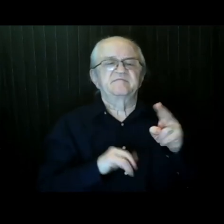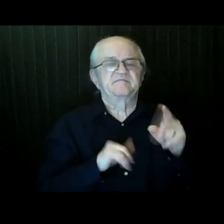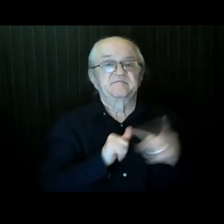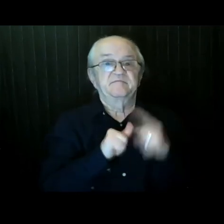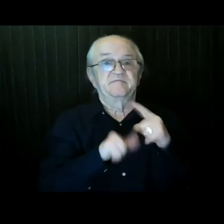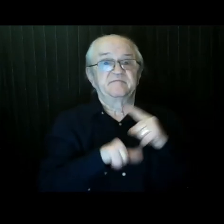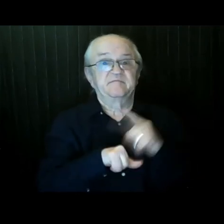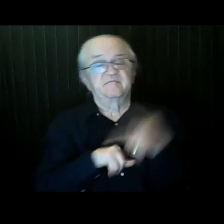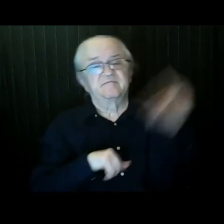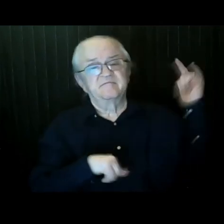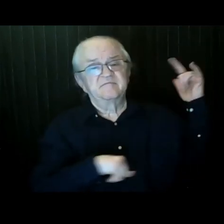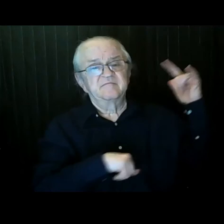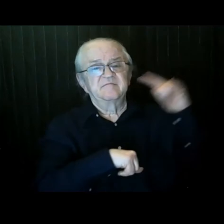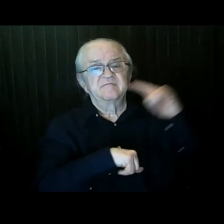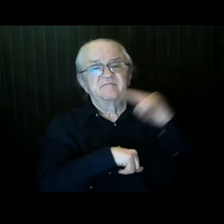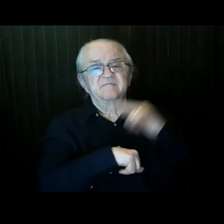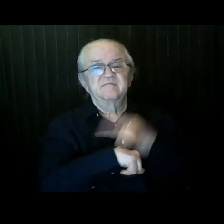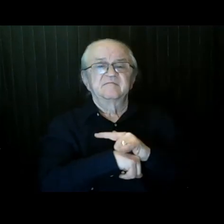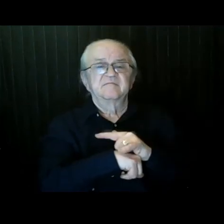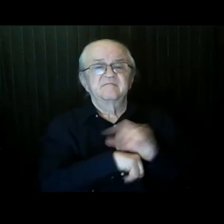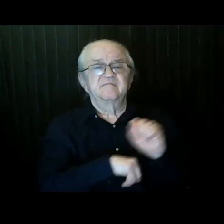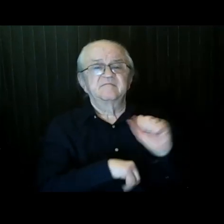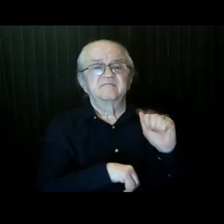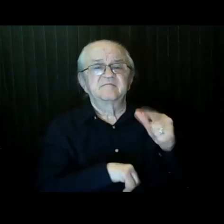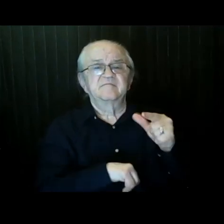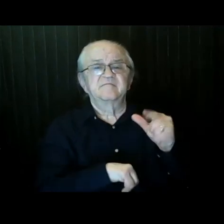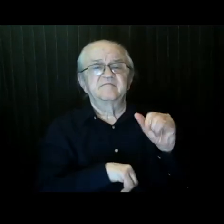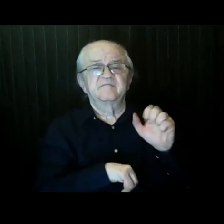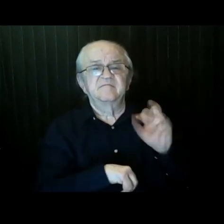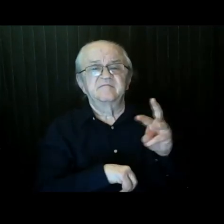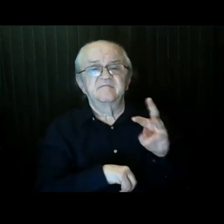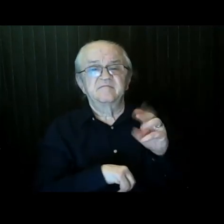I flew into Saginaw. If you've been to Saginaw and Flint, you know just